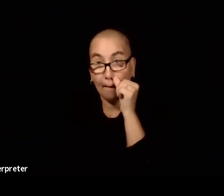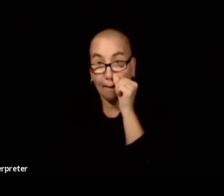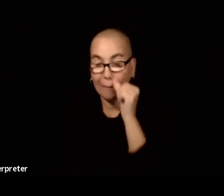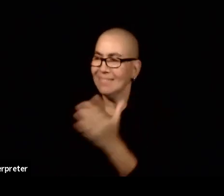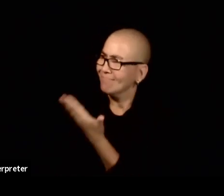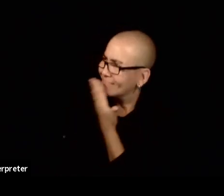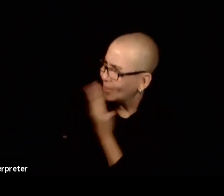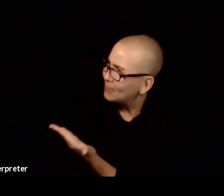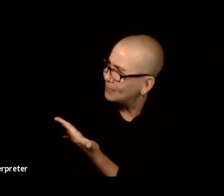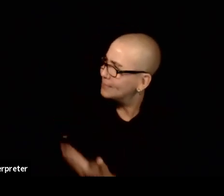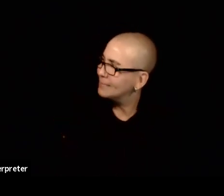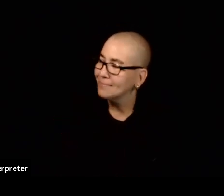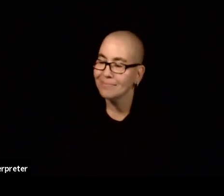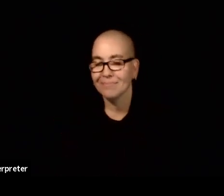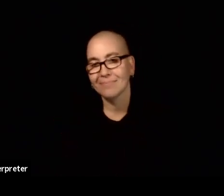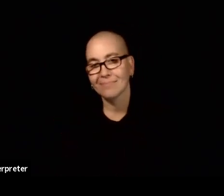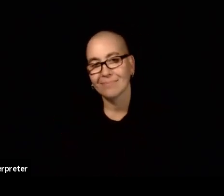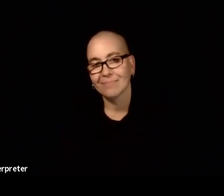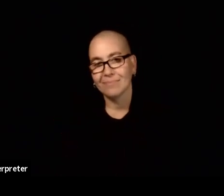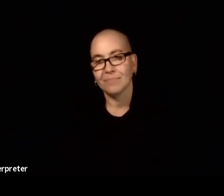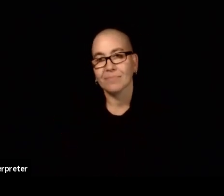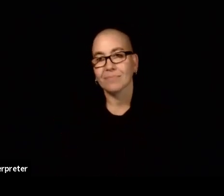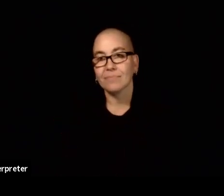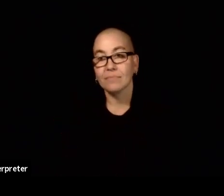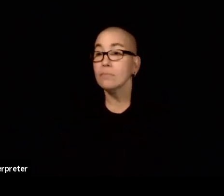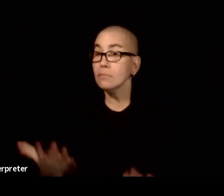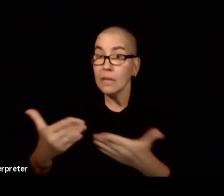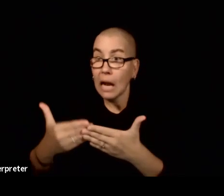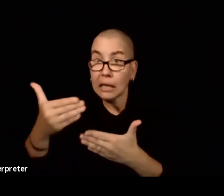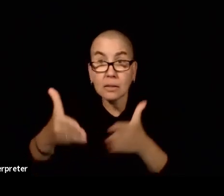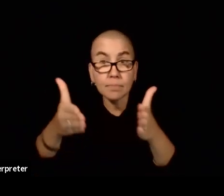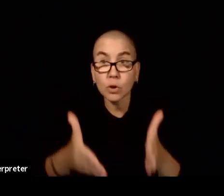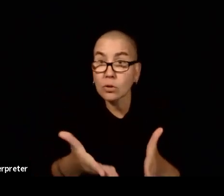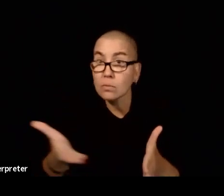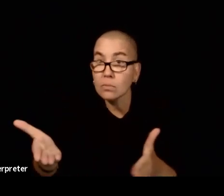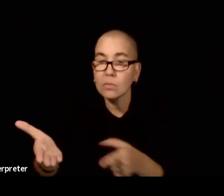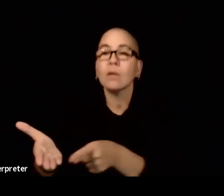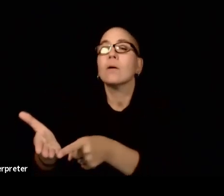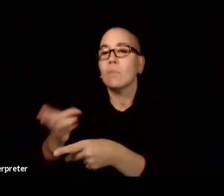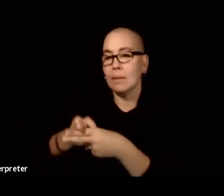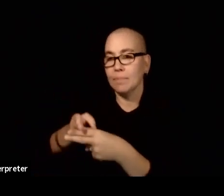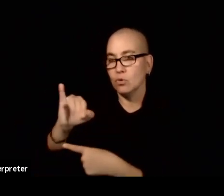Thank you. And our next question comes from the line of Bill Werner with Minnesota News